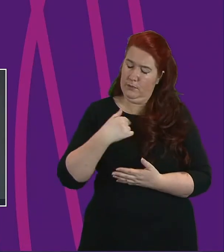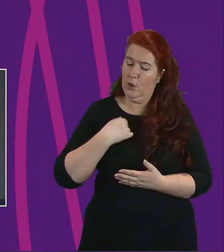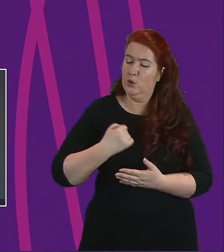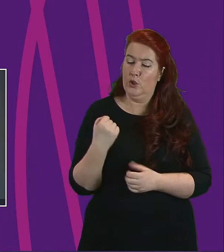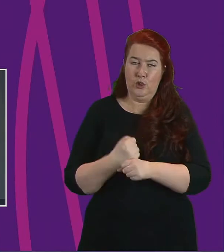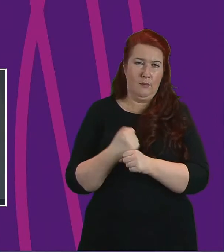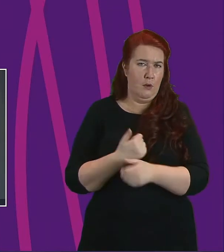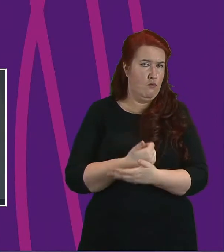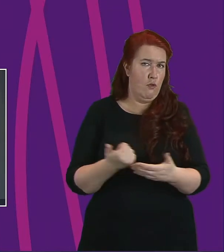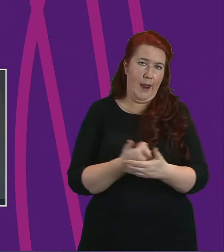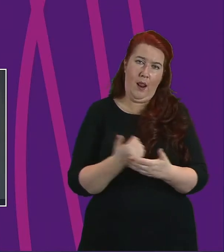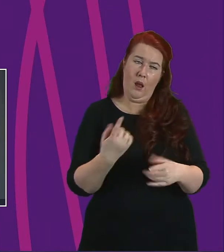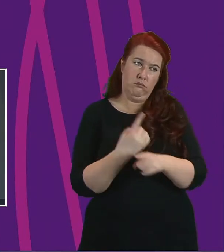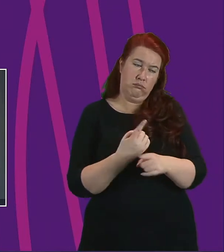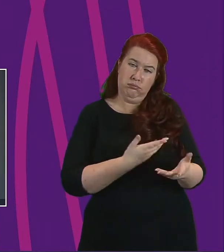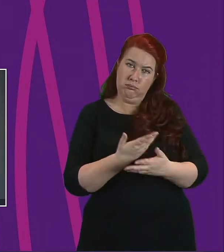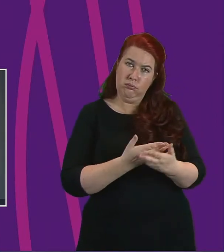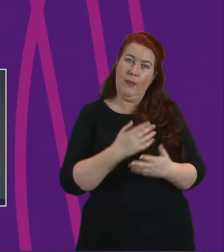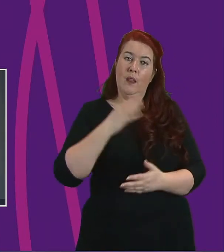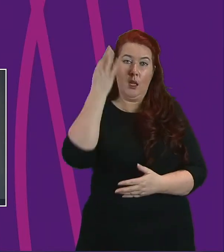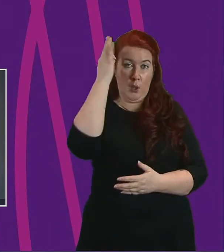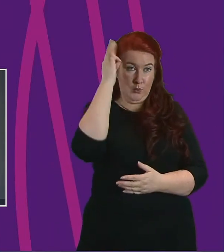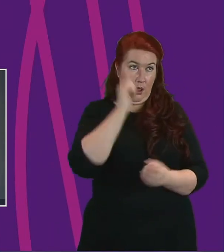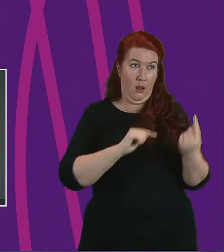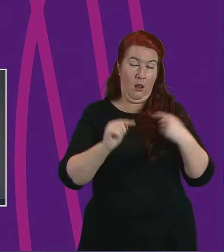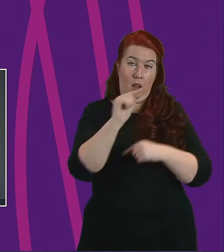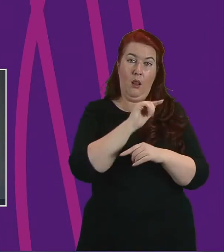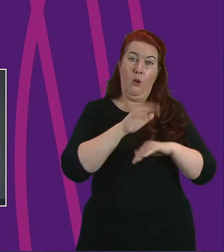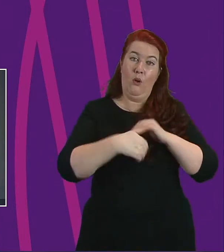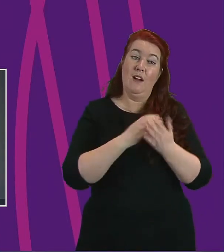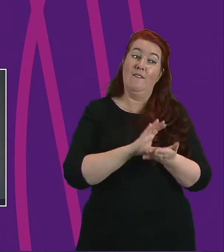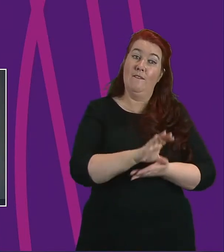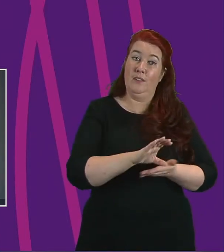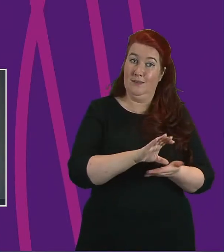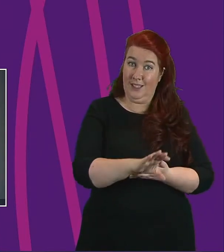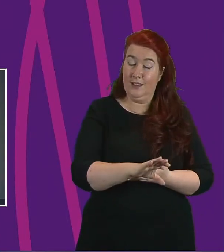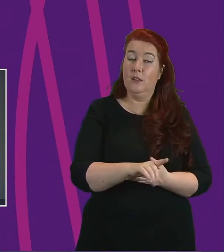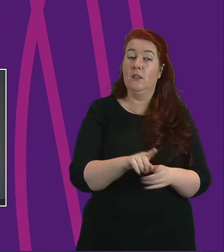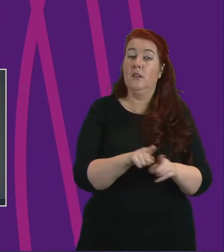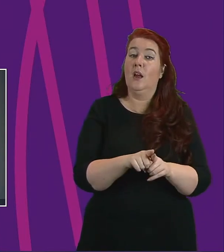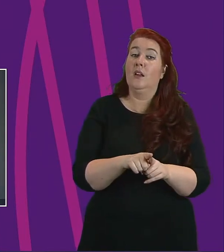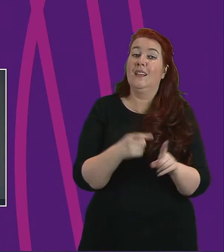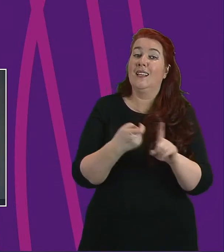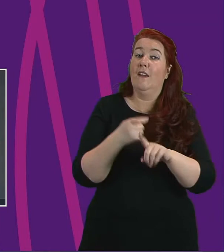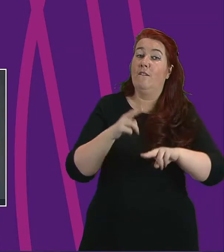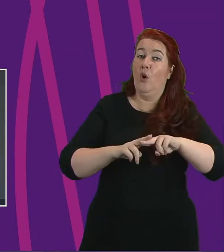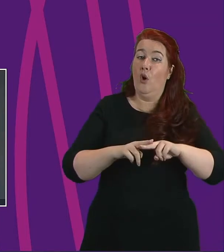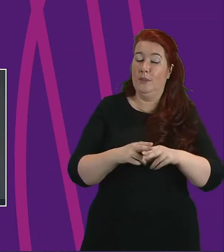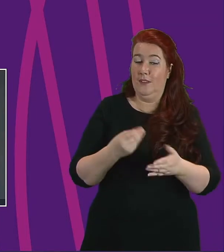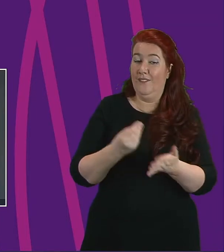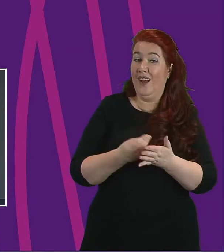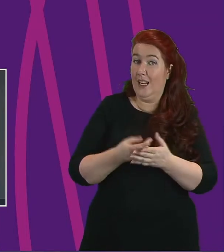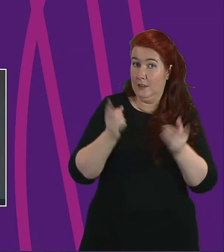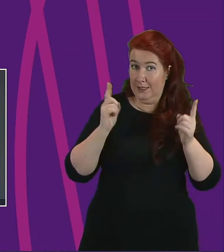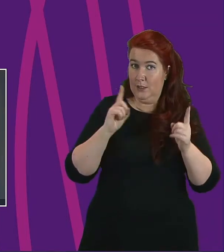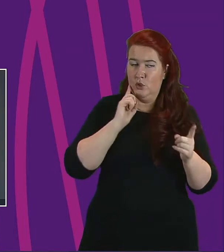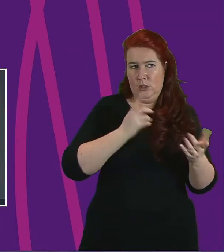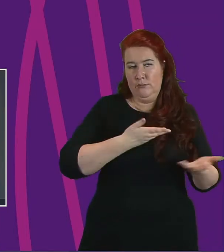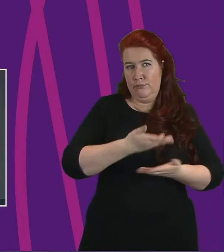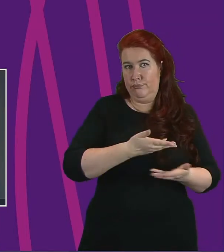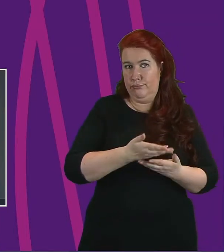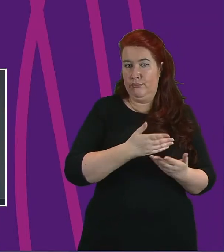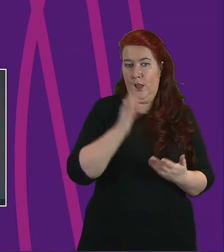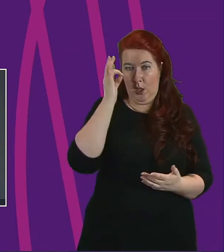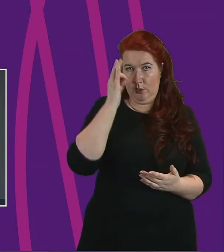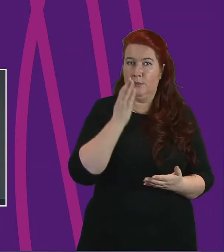local authorities around issues of funding, and the Finance Secretary, Kate Forbes, takes forward these discussions and is